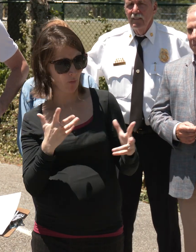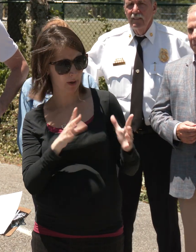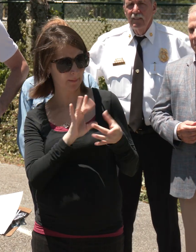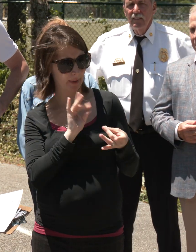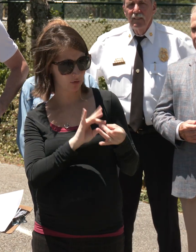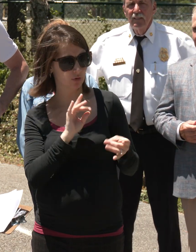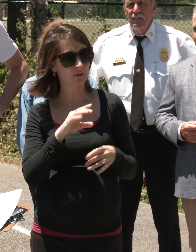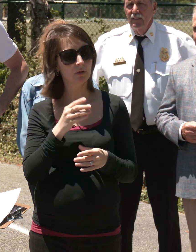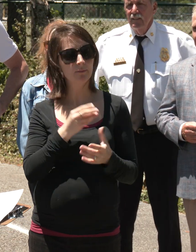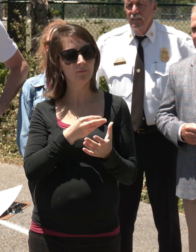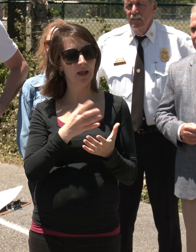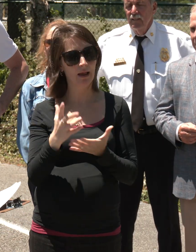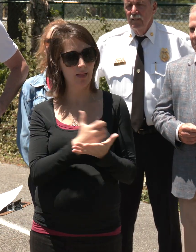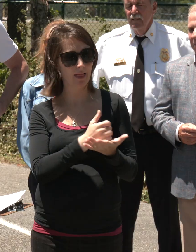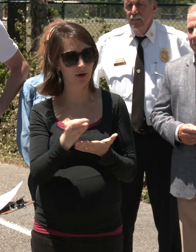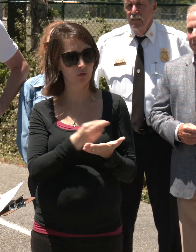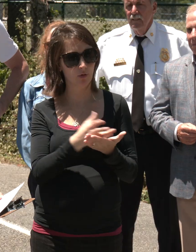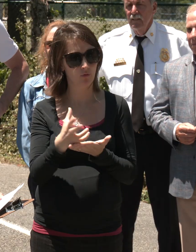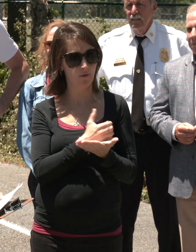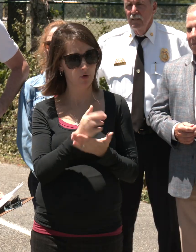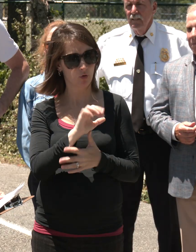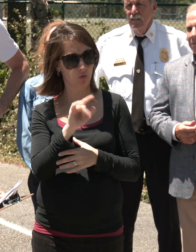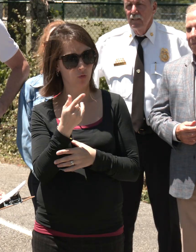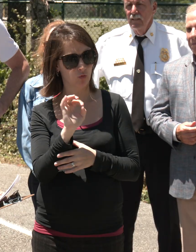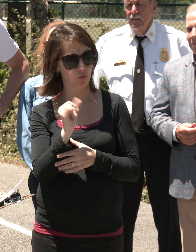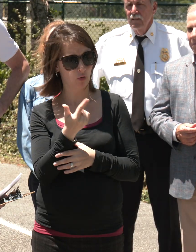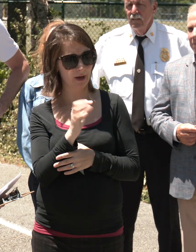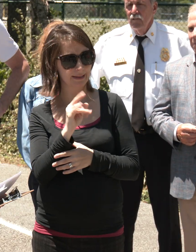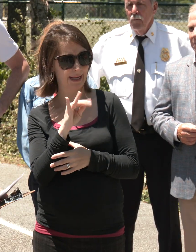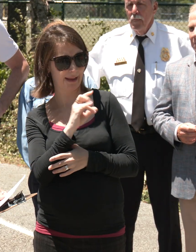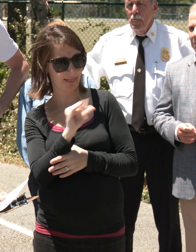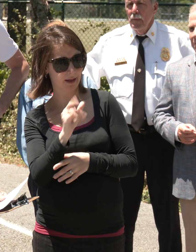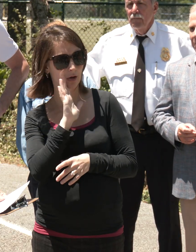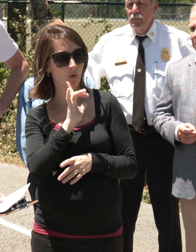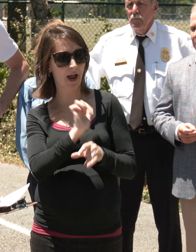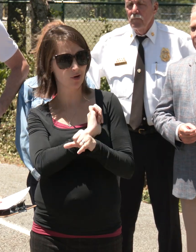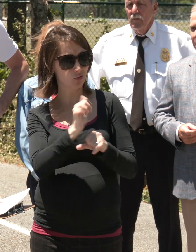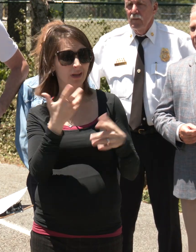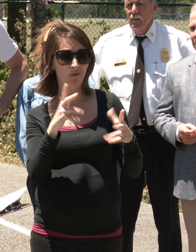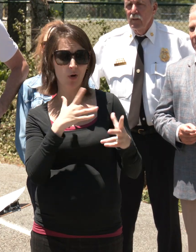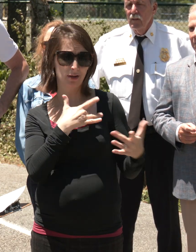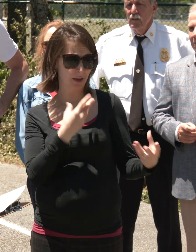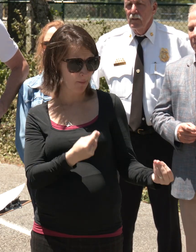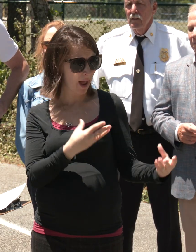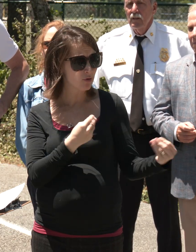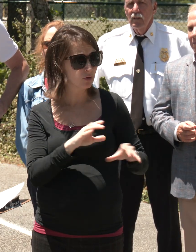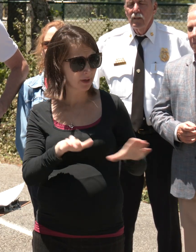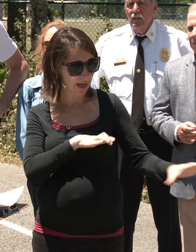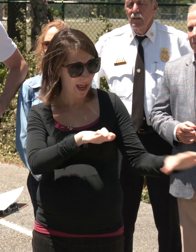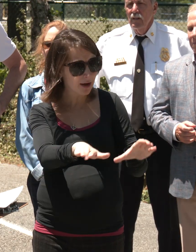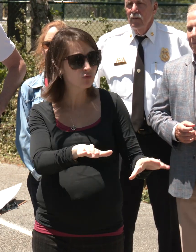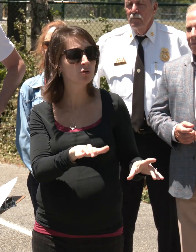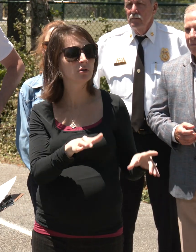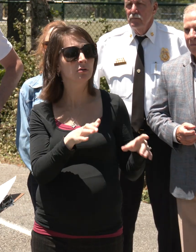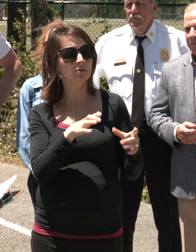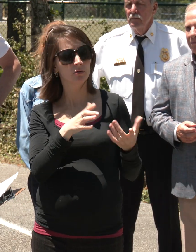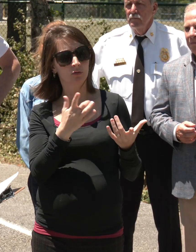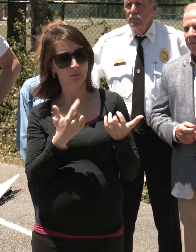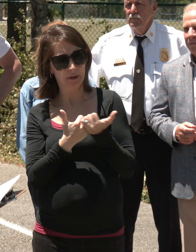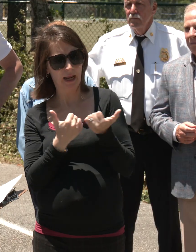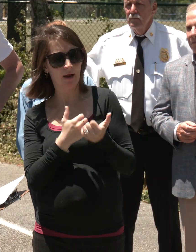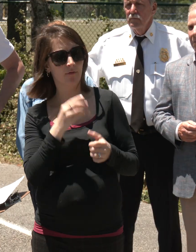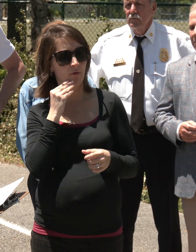from Collector of Revenue Greg Daly, who's taken on some very, very compassionate actions on behalf